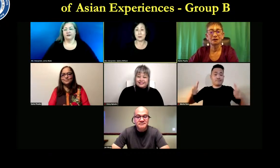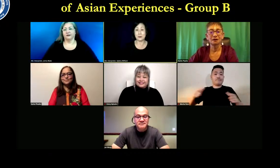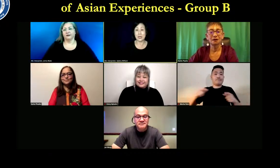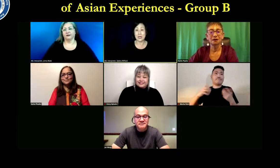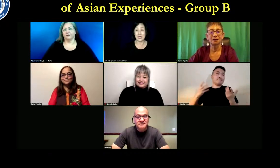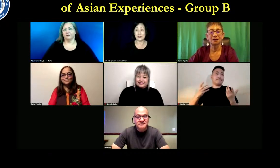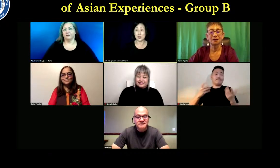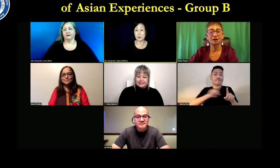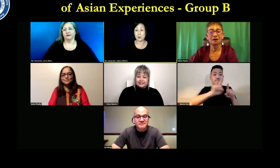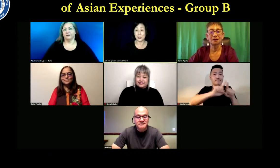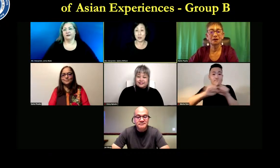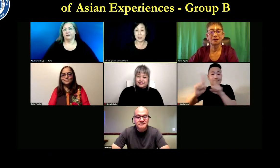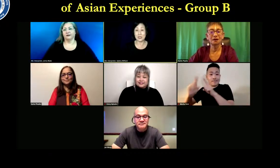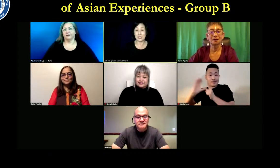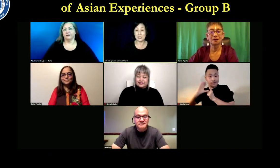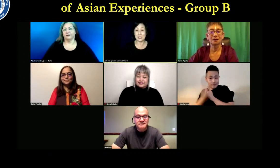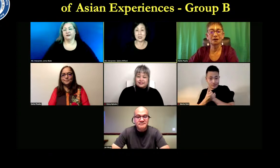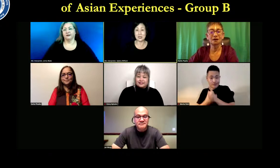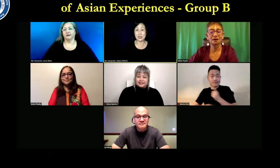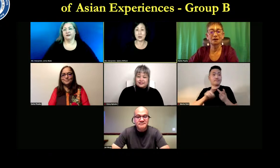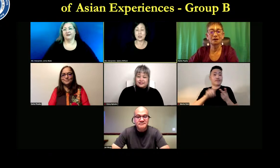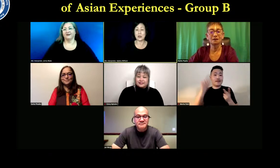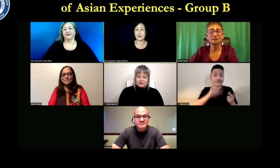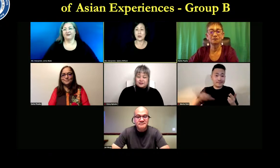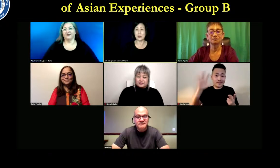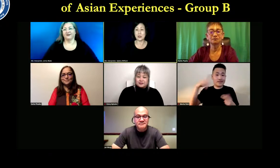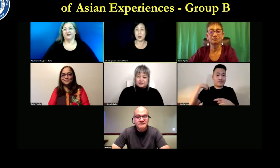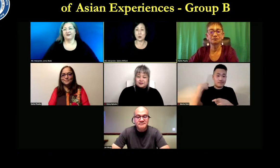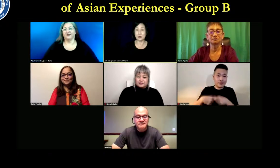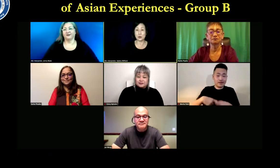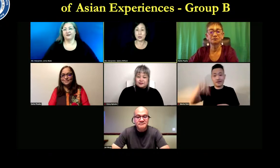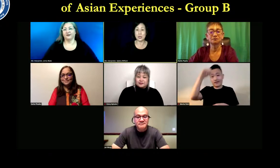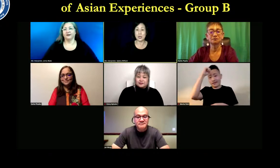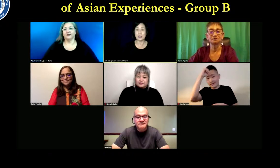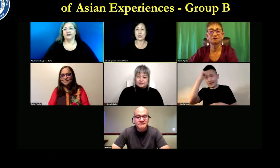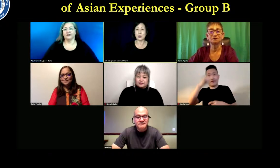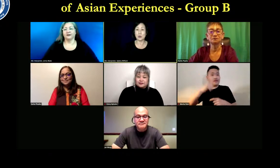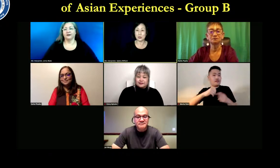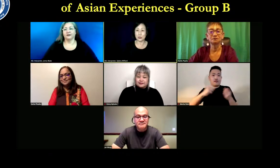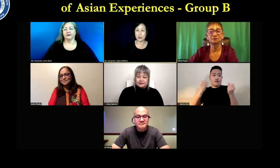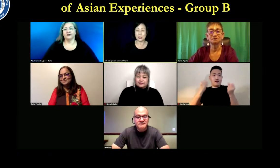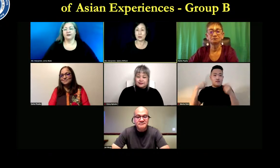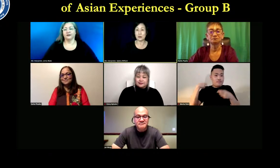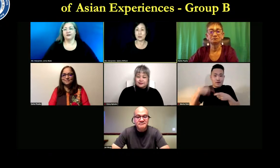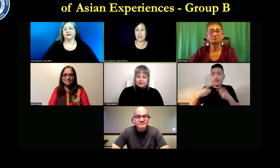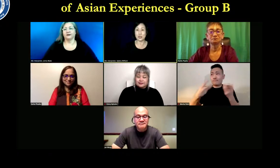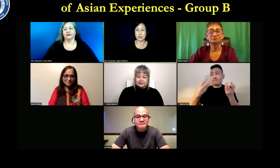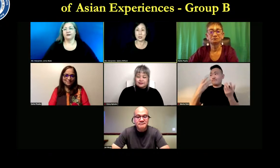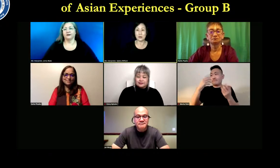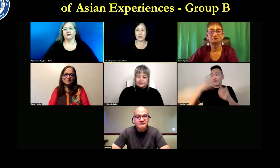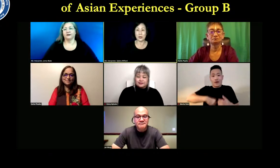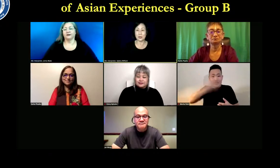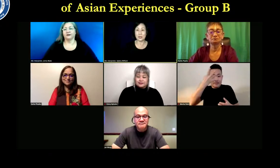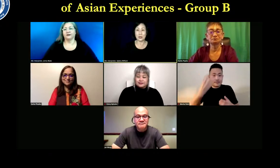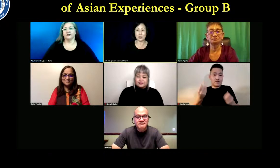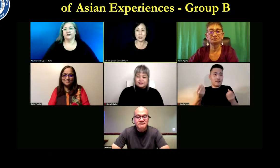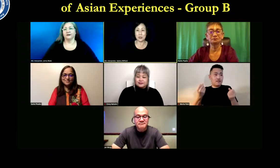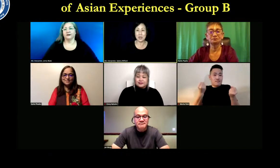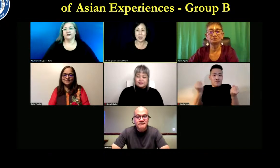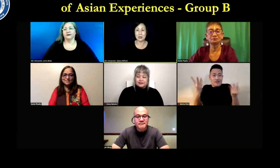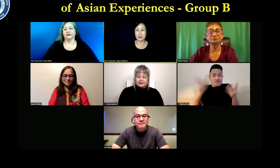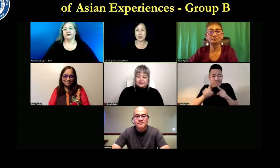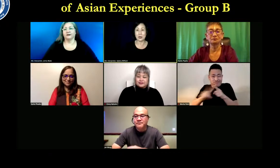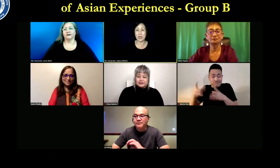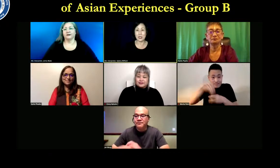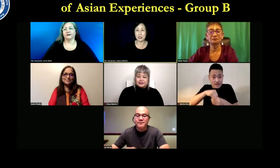amazing. It's very big, United States is. There's various cultures. There's Asians of various